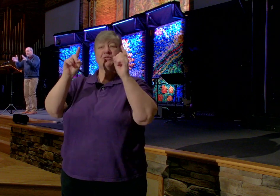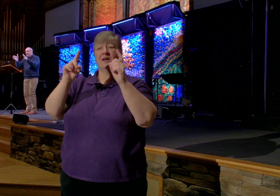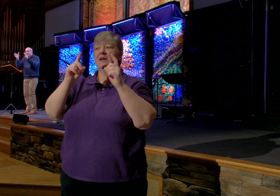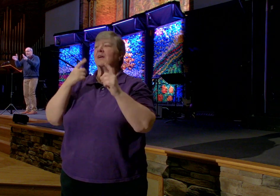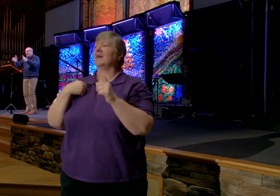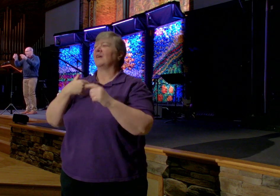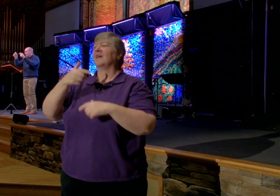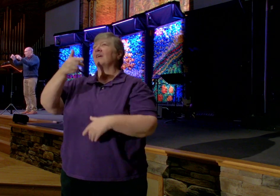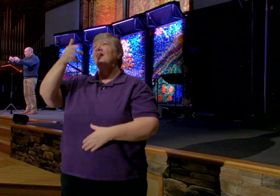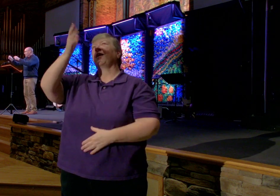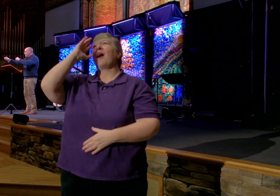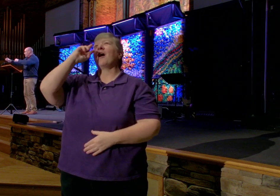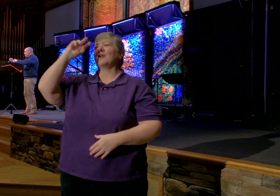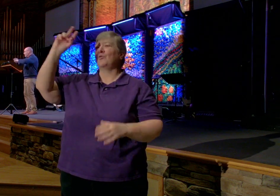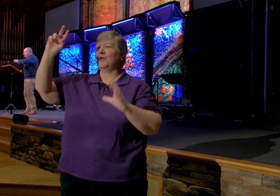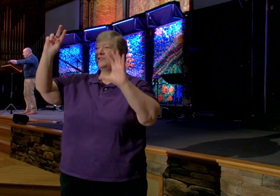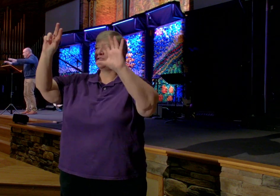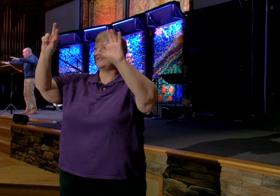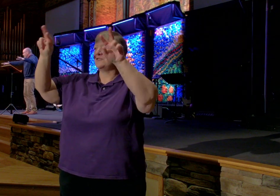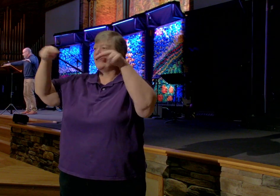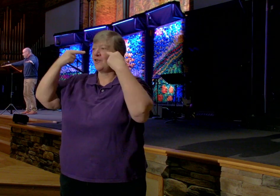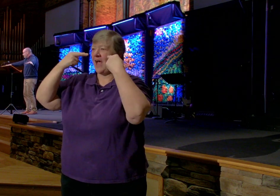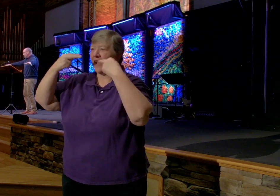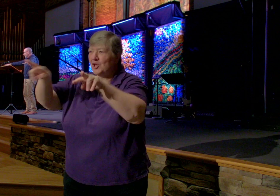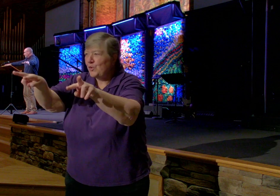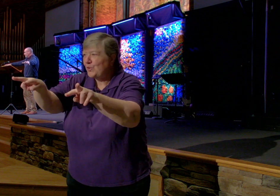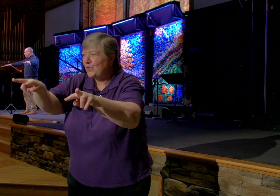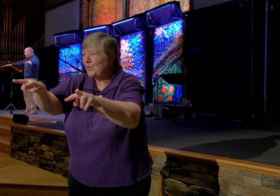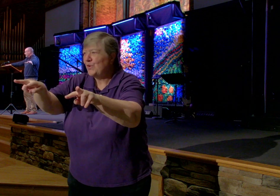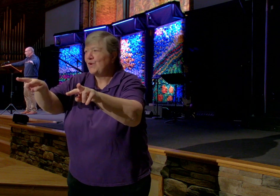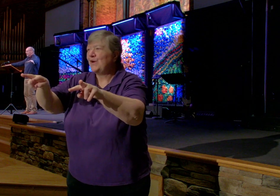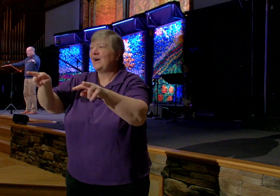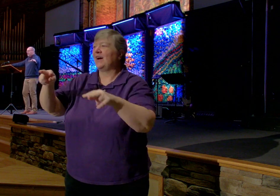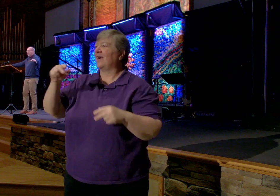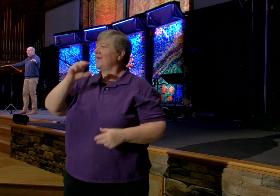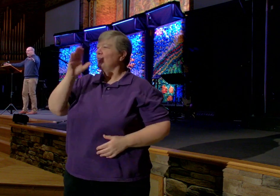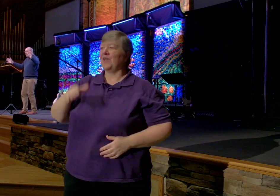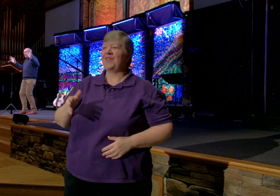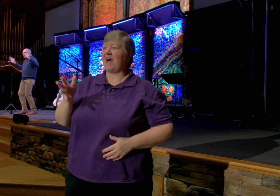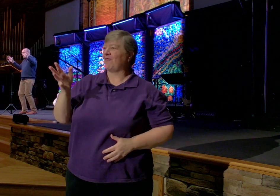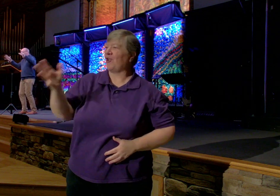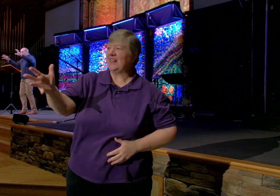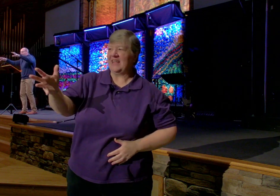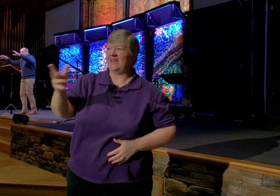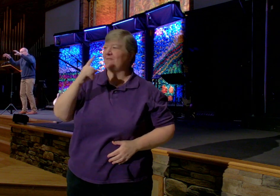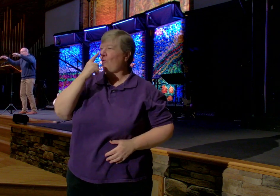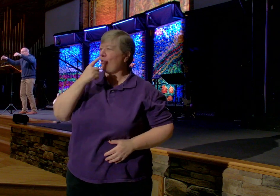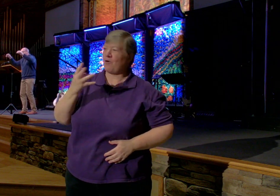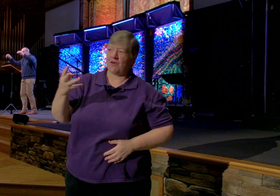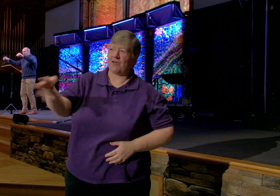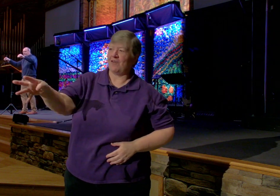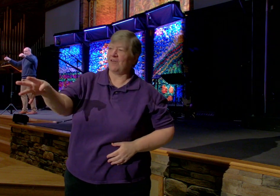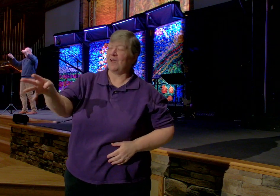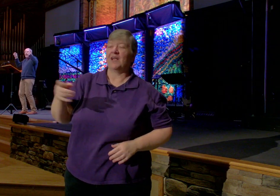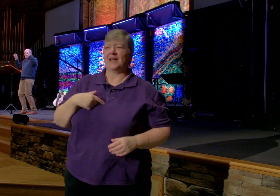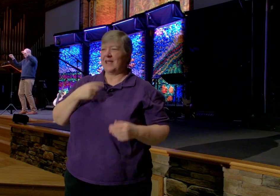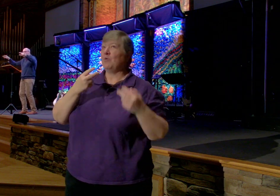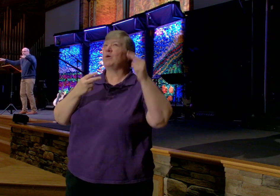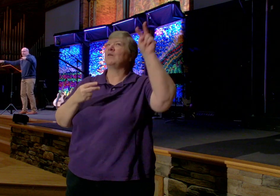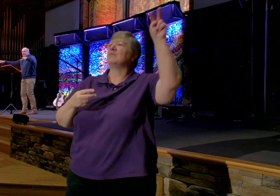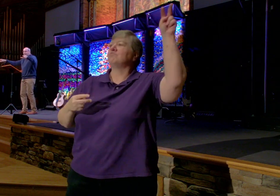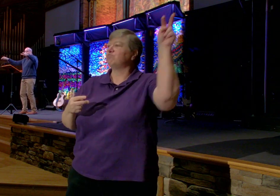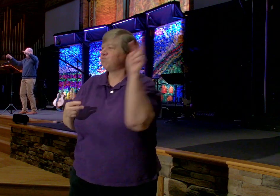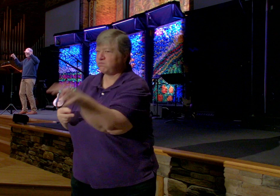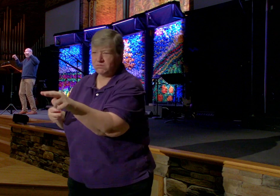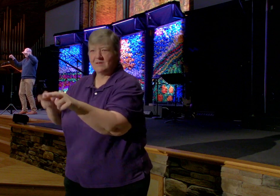God will turn his face towards you, and he will never leave you or forsake you. He will turn his face towards